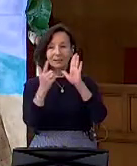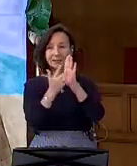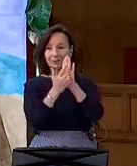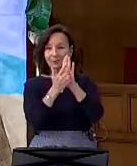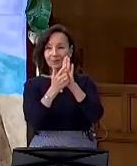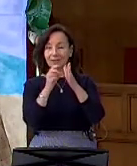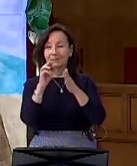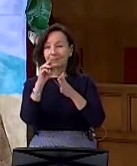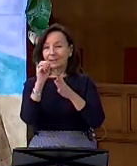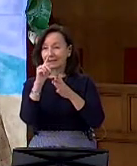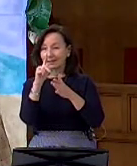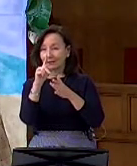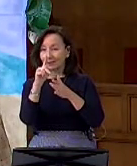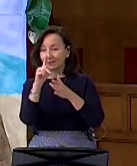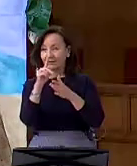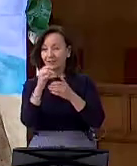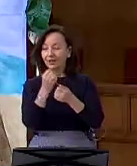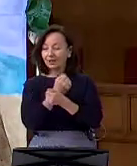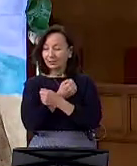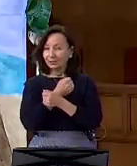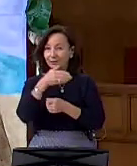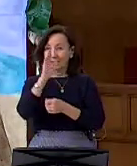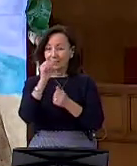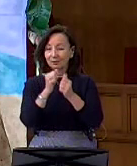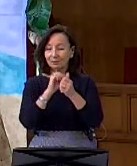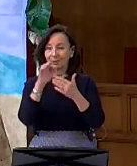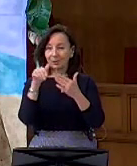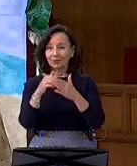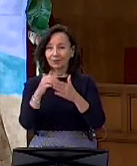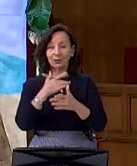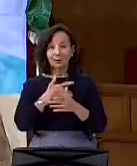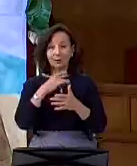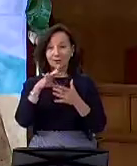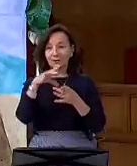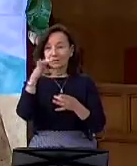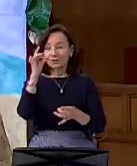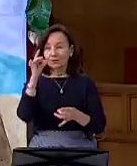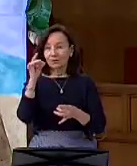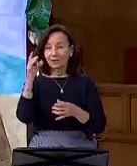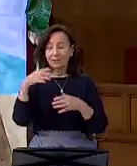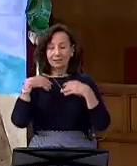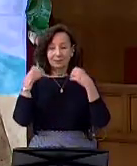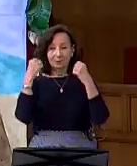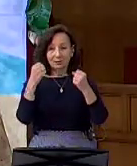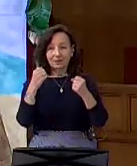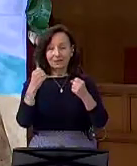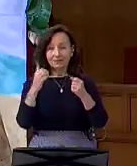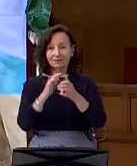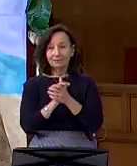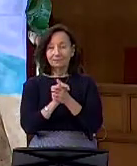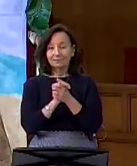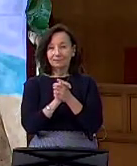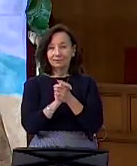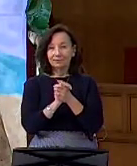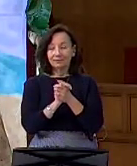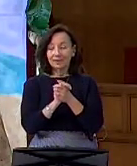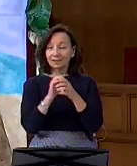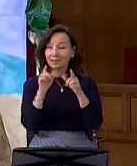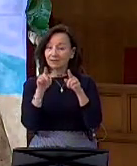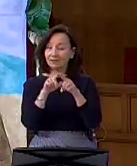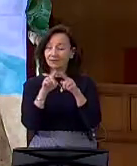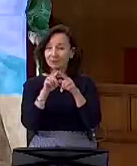Matthew. Love God with all your heart and all your soul and all your strength. And Matthew tells